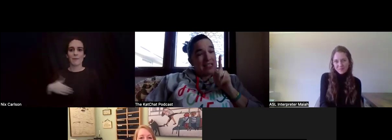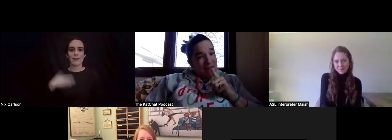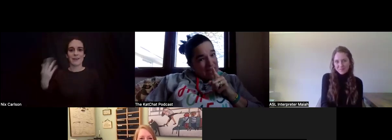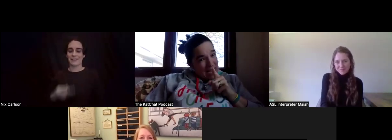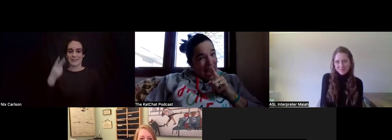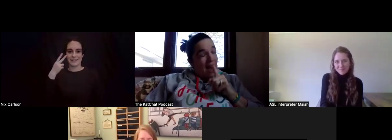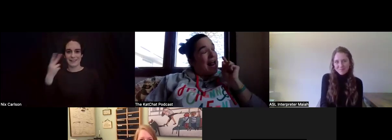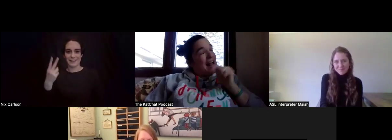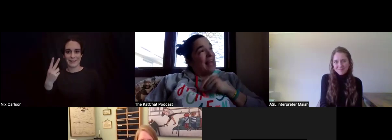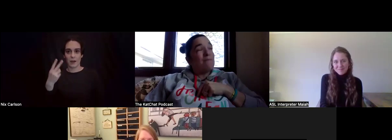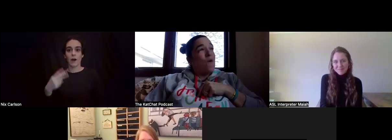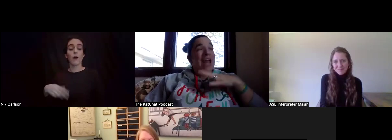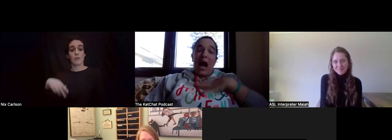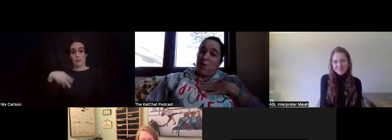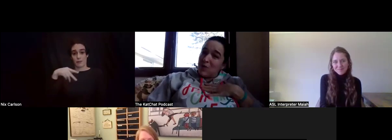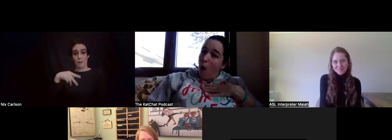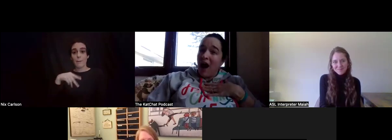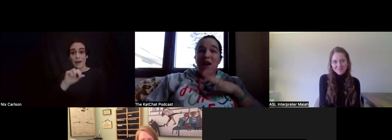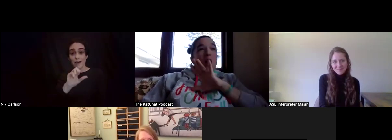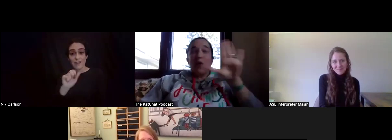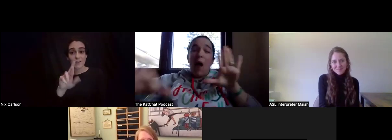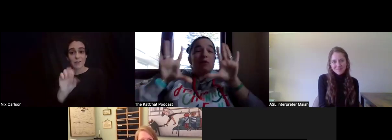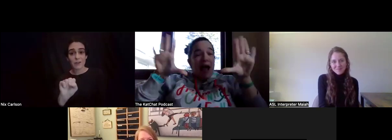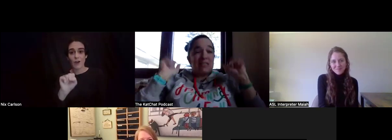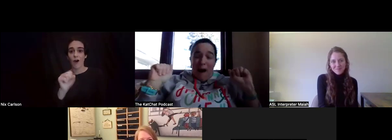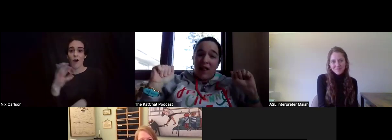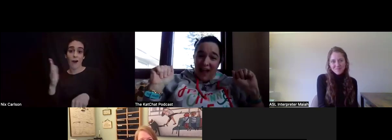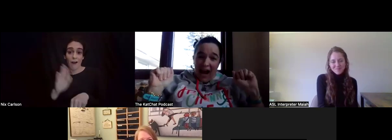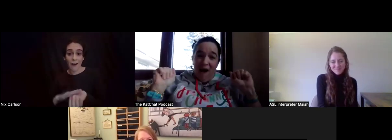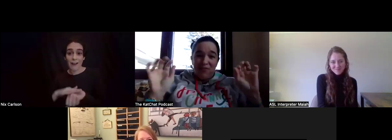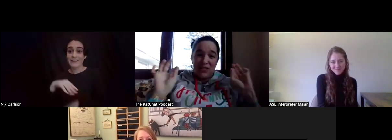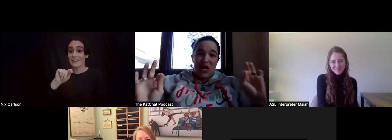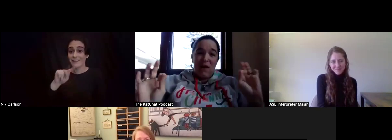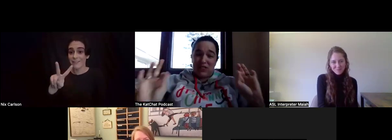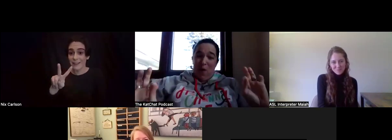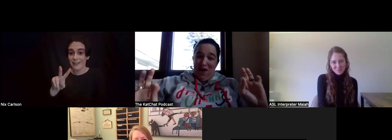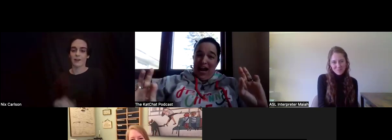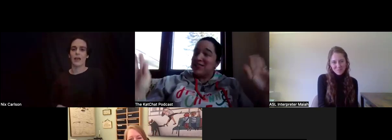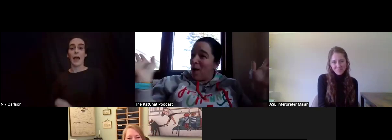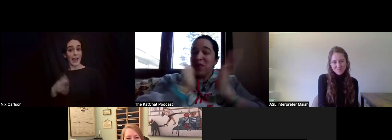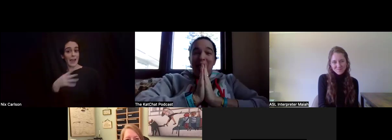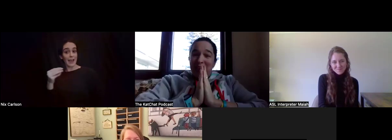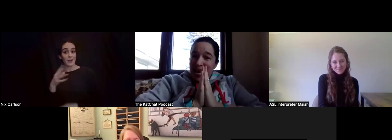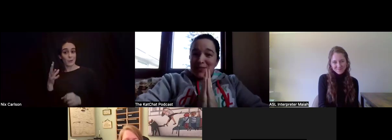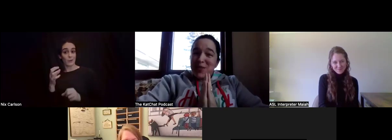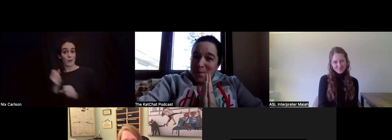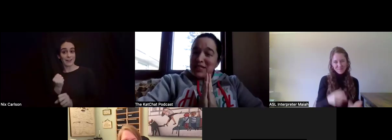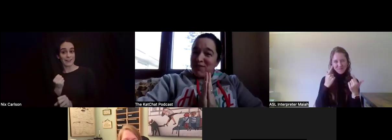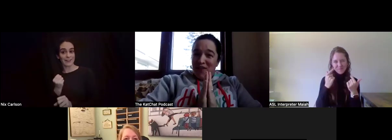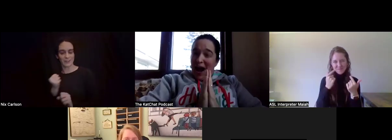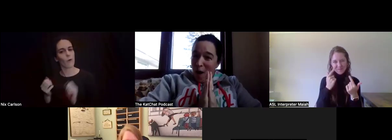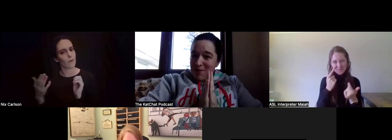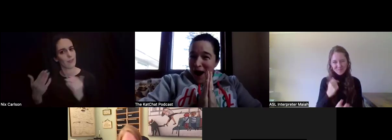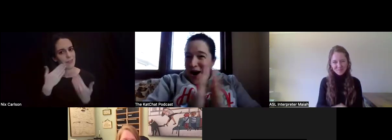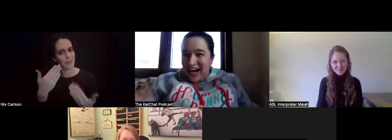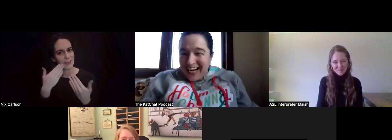Packers on TV that in that movie and we won. So that was my spotlight of the Chiefs story. So thank you so much